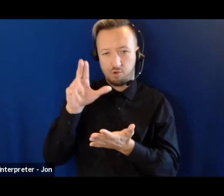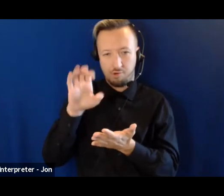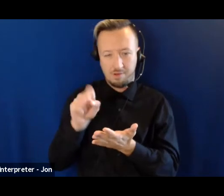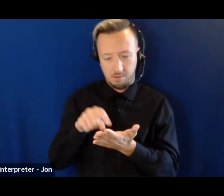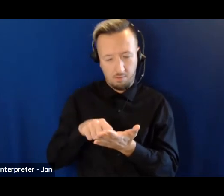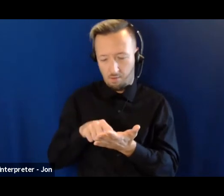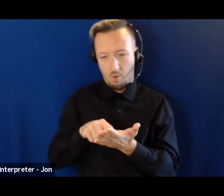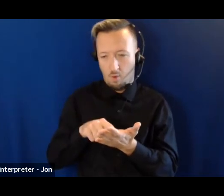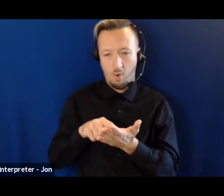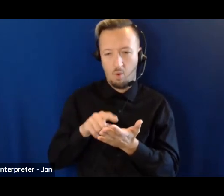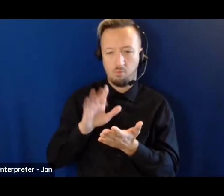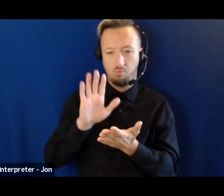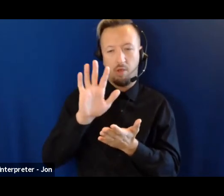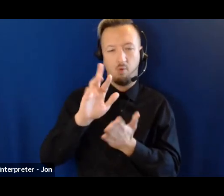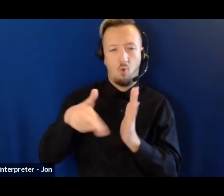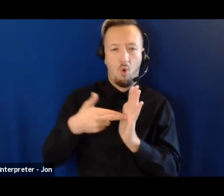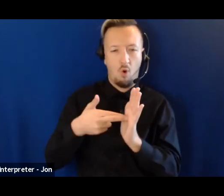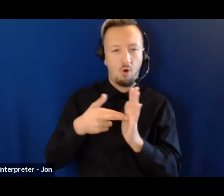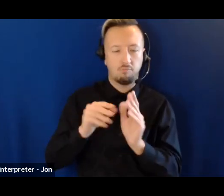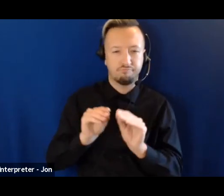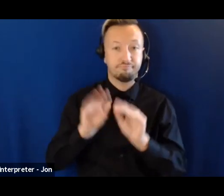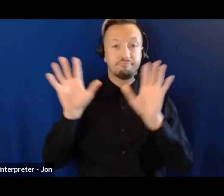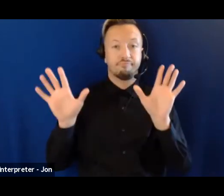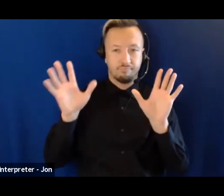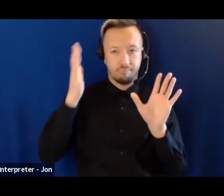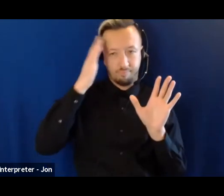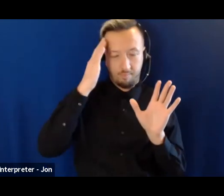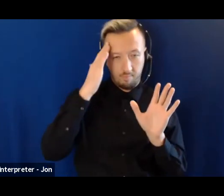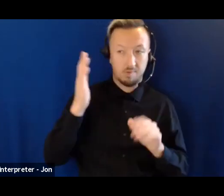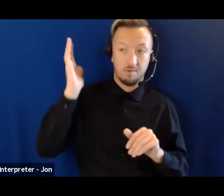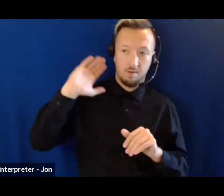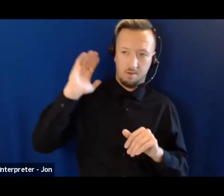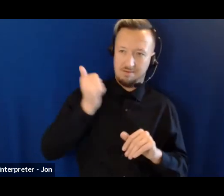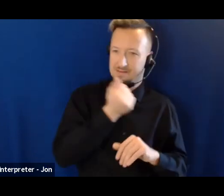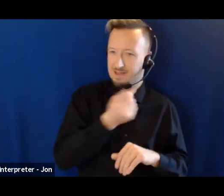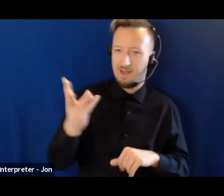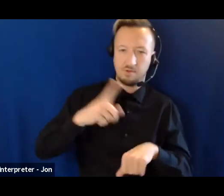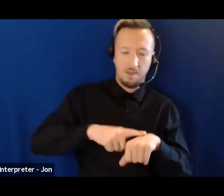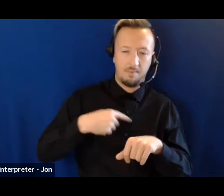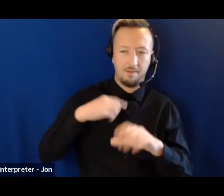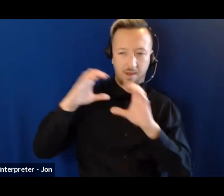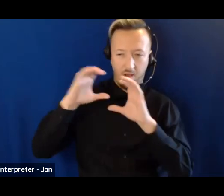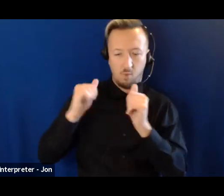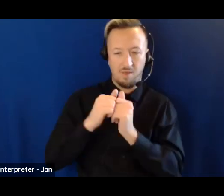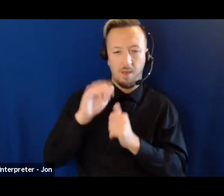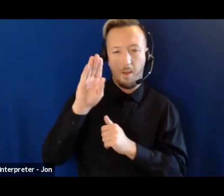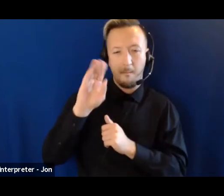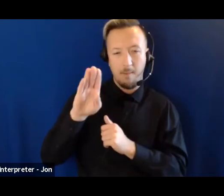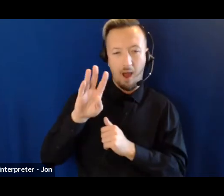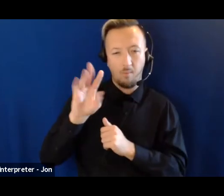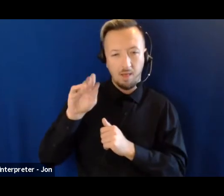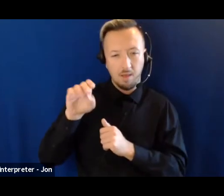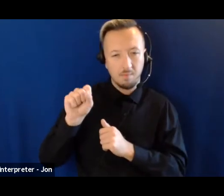to have several calls with Bob Williams and some other people at ACL when